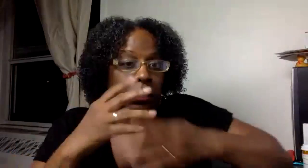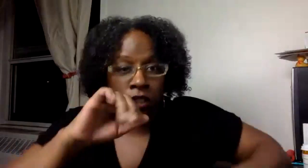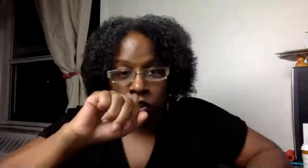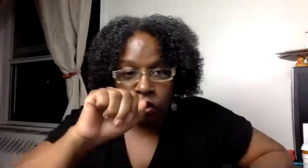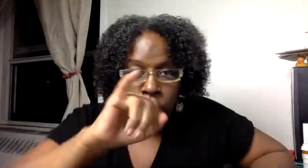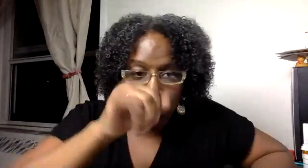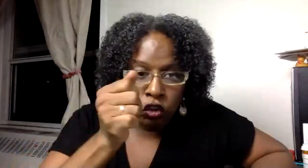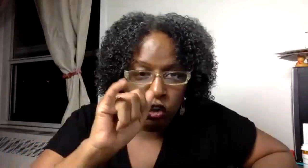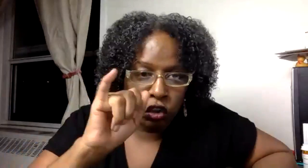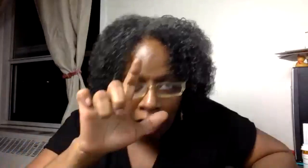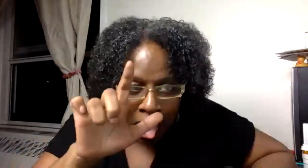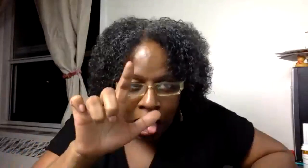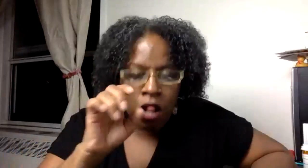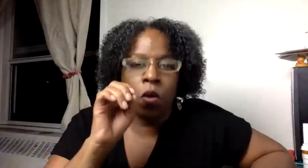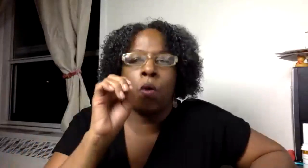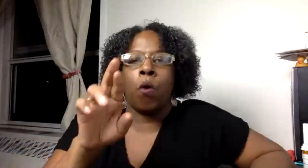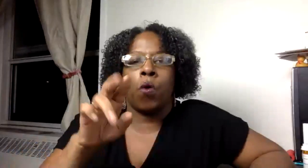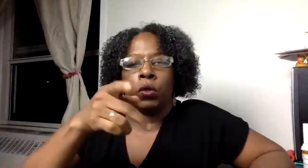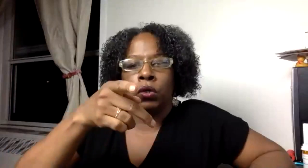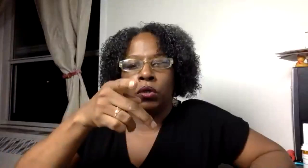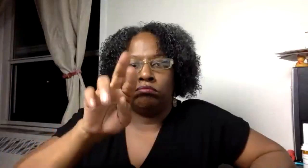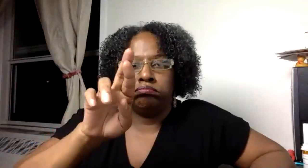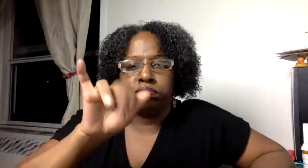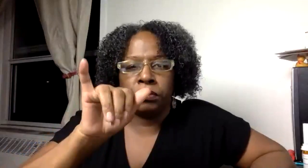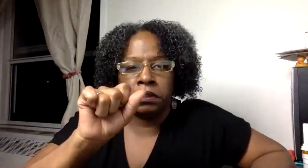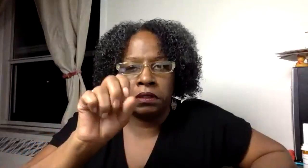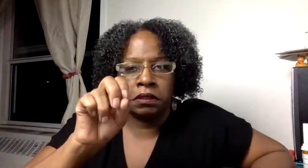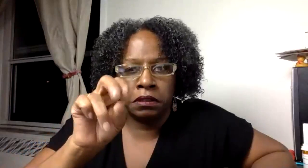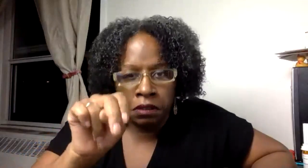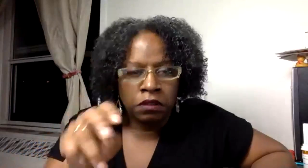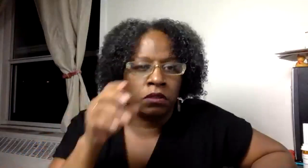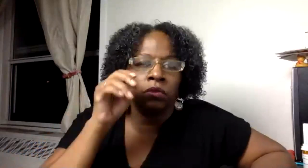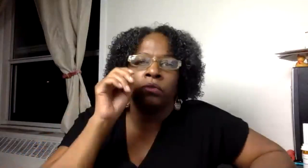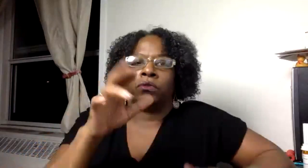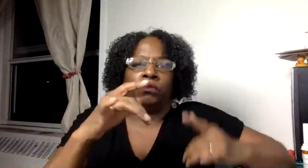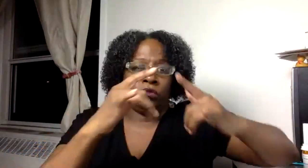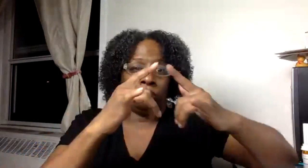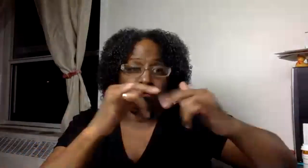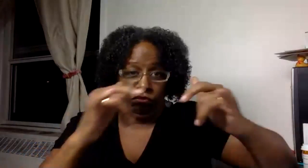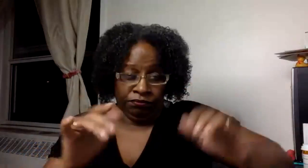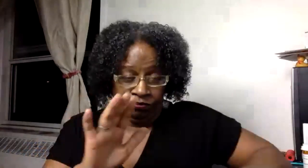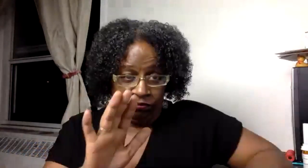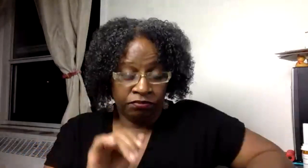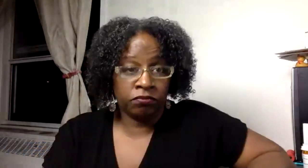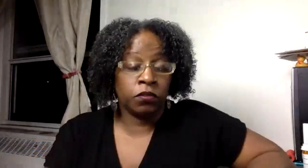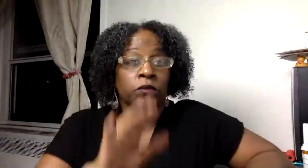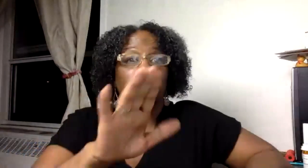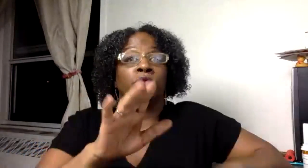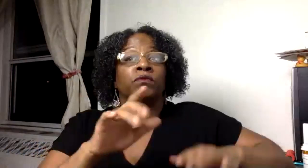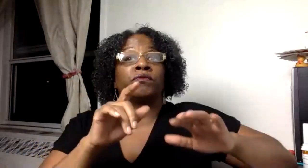And one thing I guess I'm very curious about is the newspaper doesn't always tell enough about experiences and of the deafblind community in